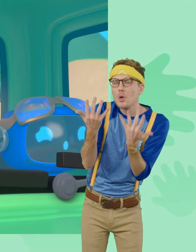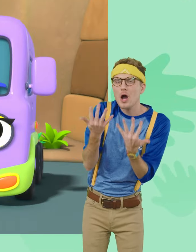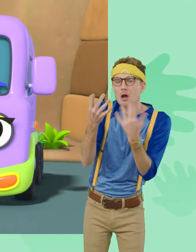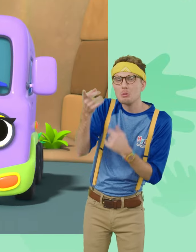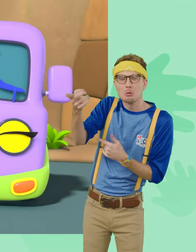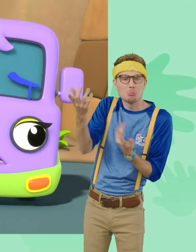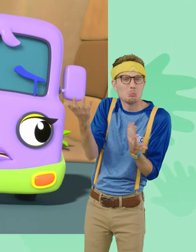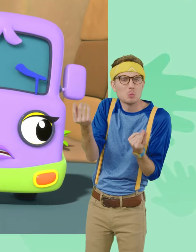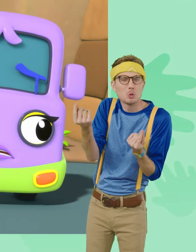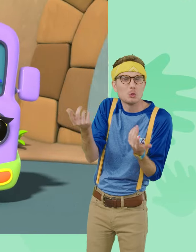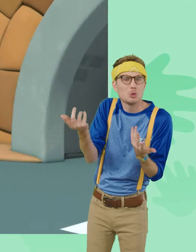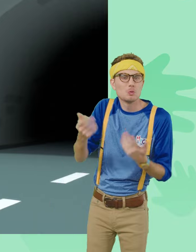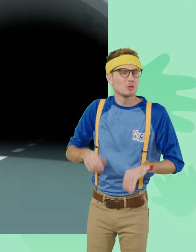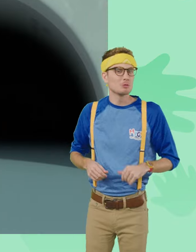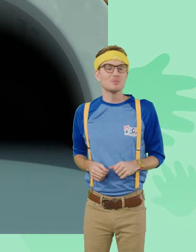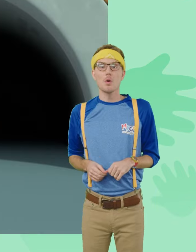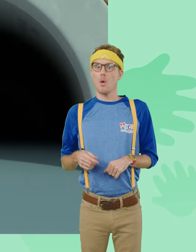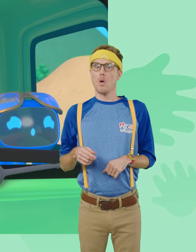here?